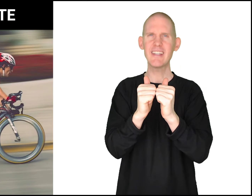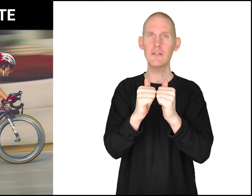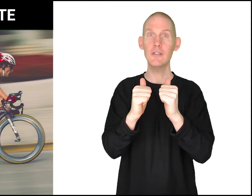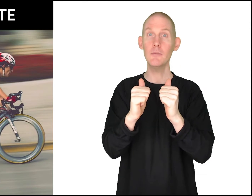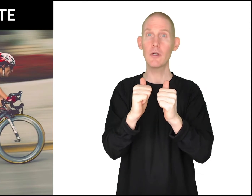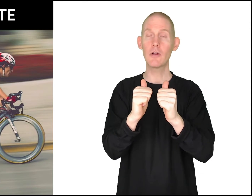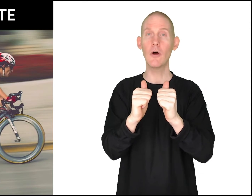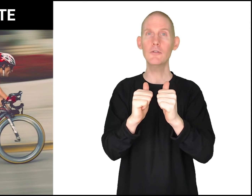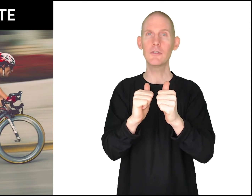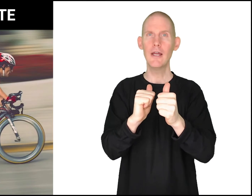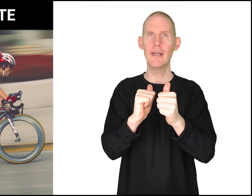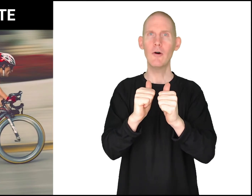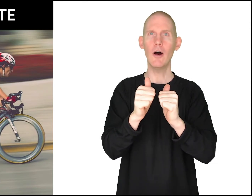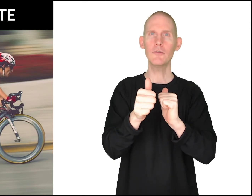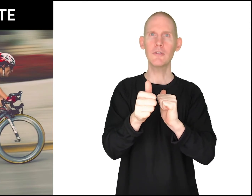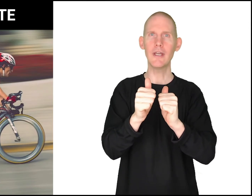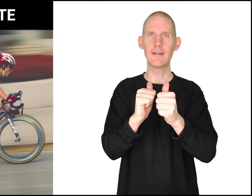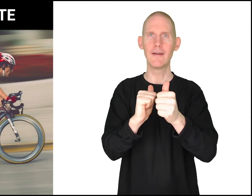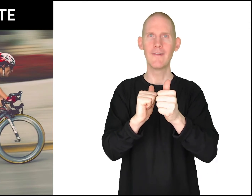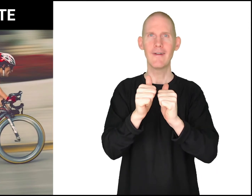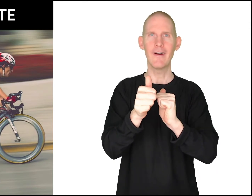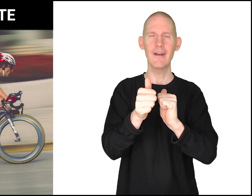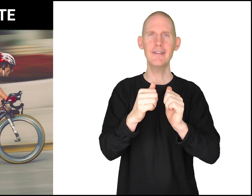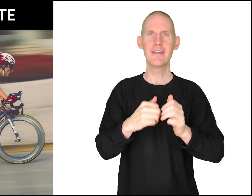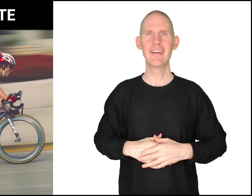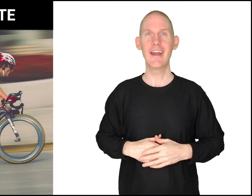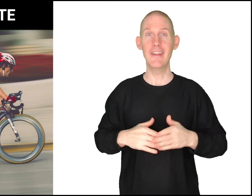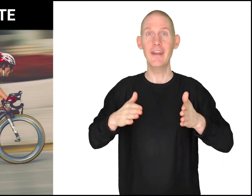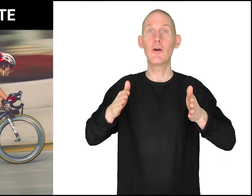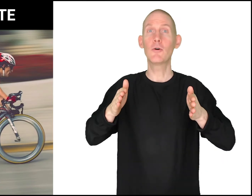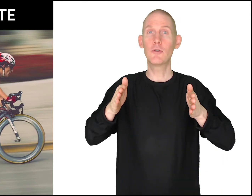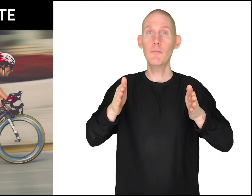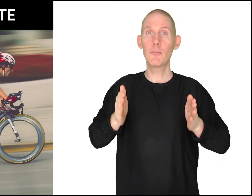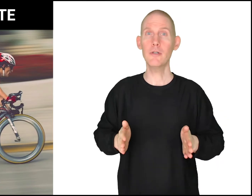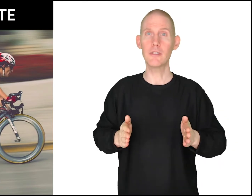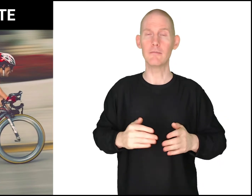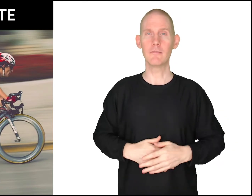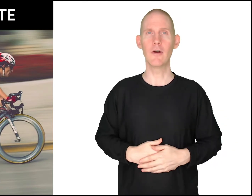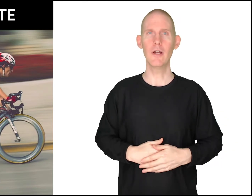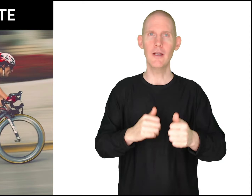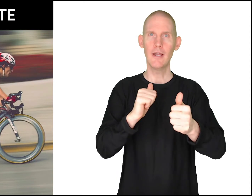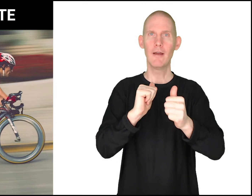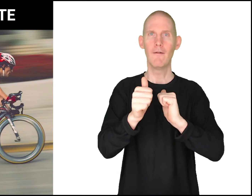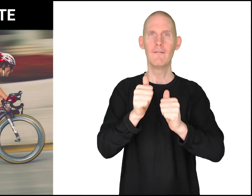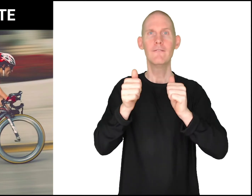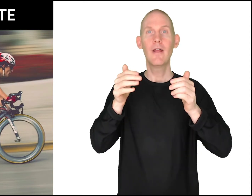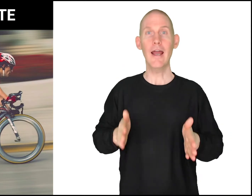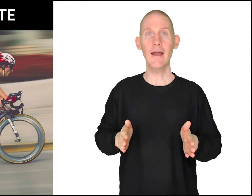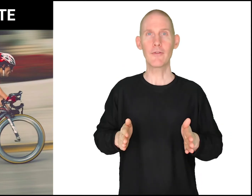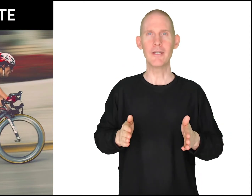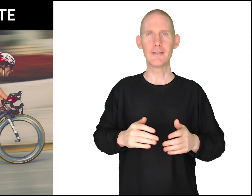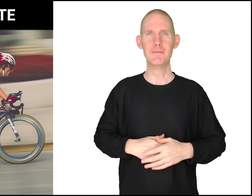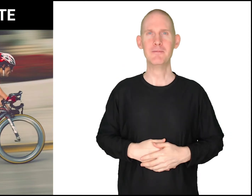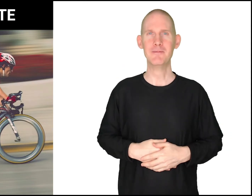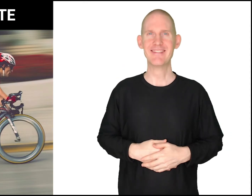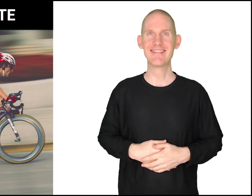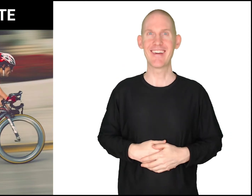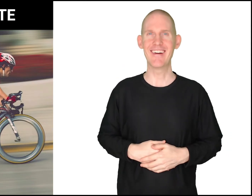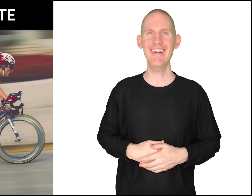touching, but close. Now alternate, all right? And then go to person, all right? Athlete, all right?